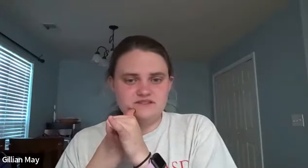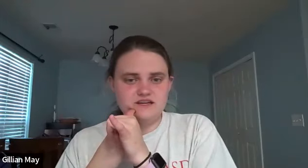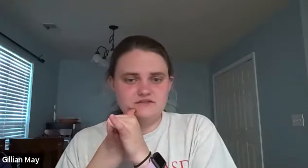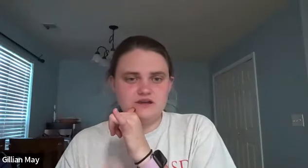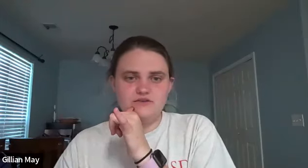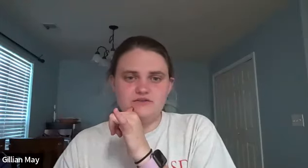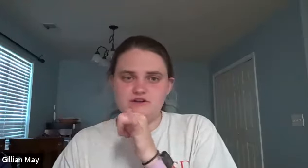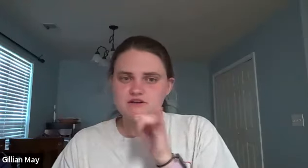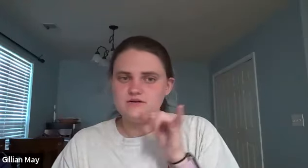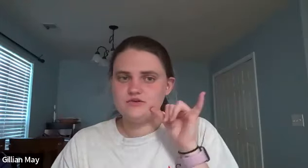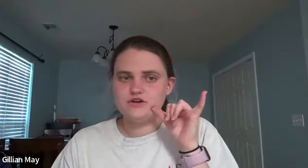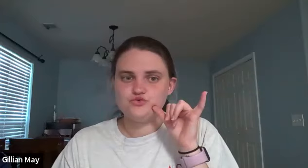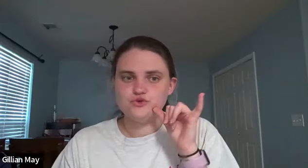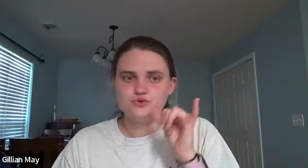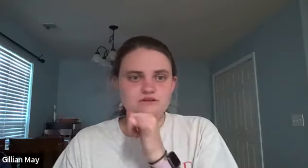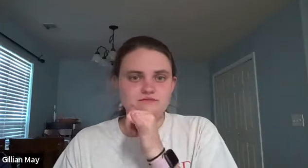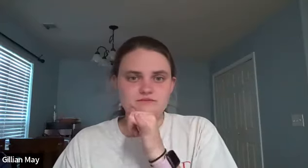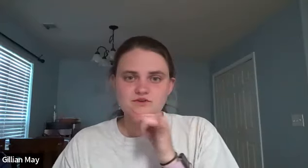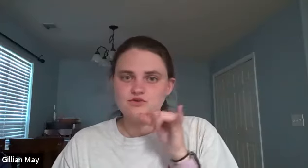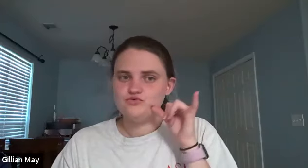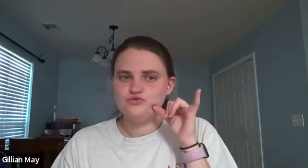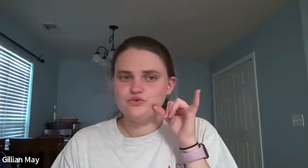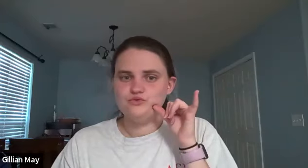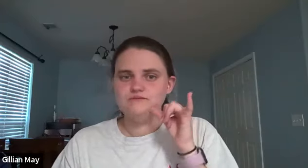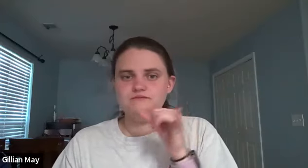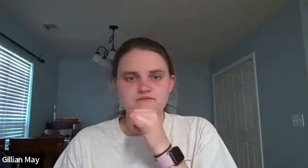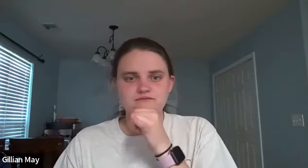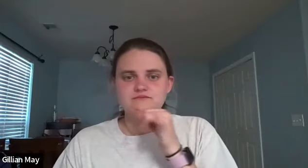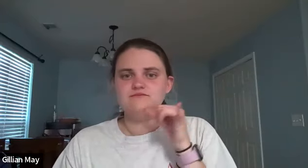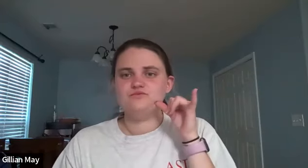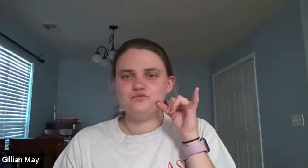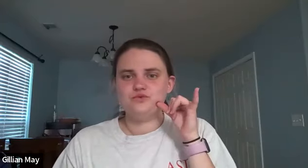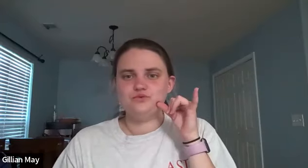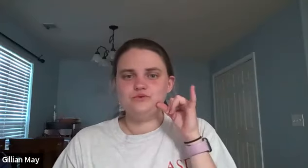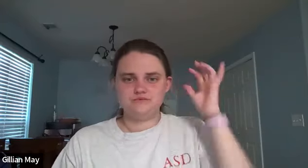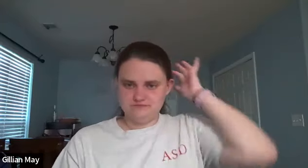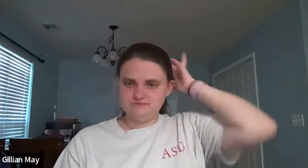side of your mouth, and you're going to come across rude, rude, rude.